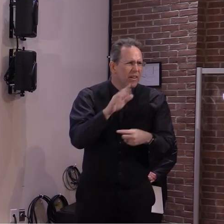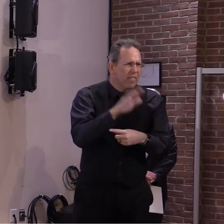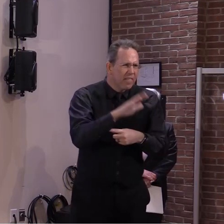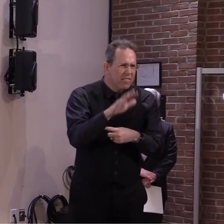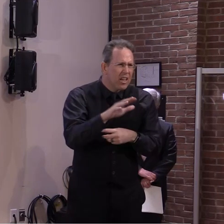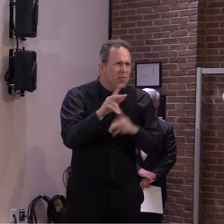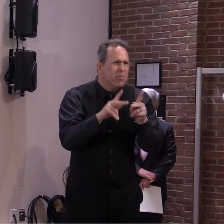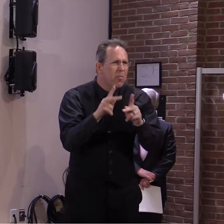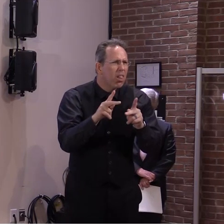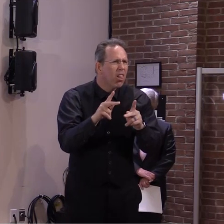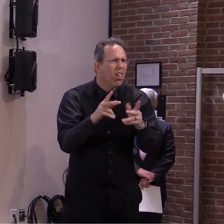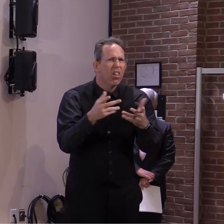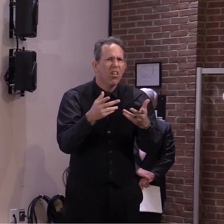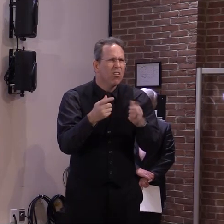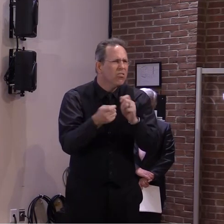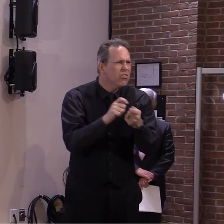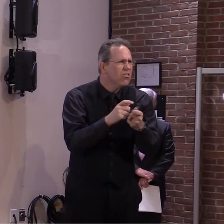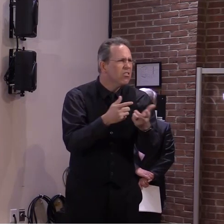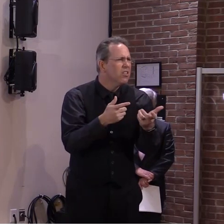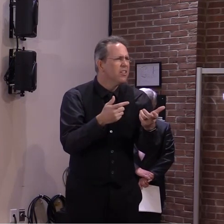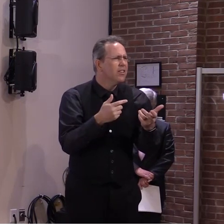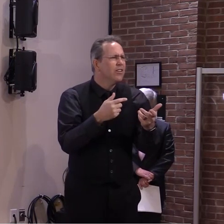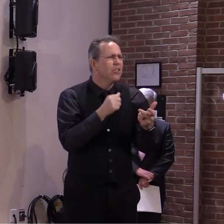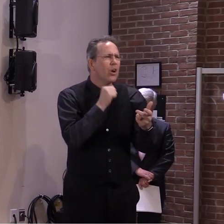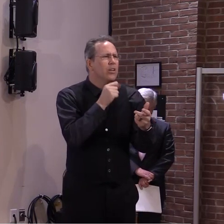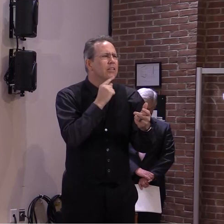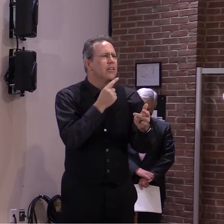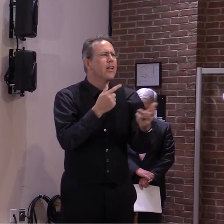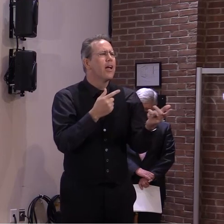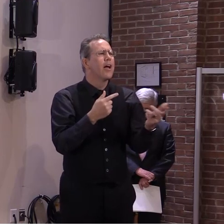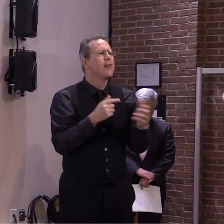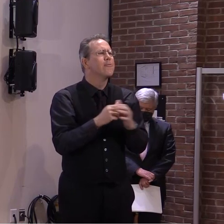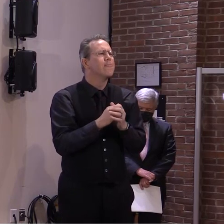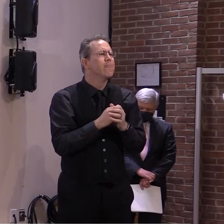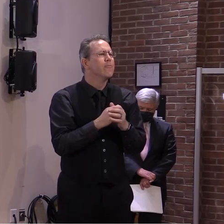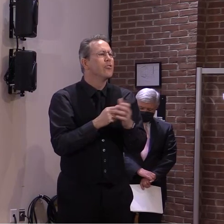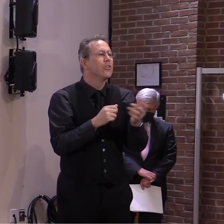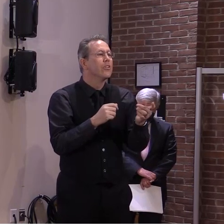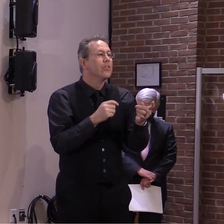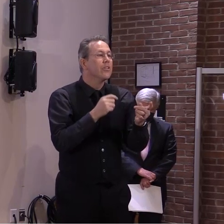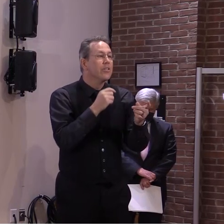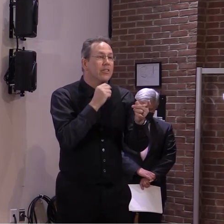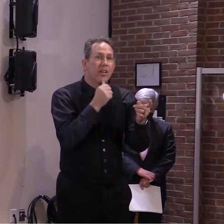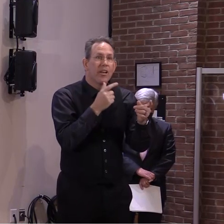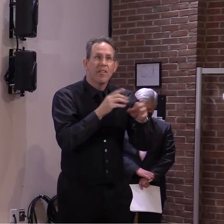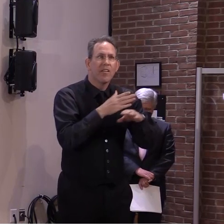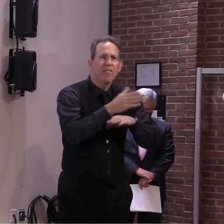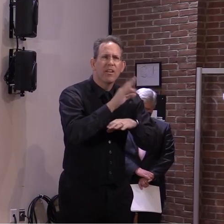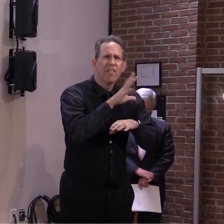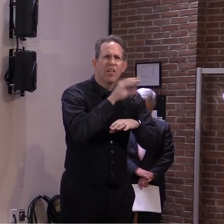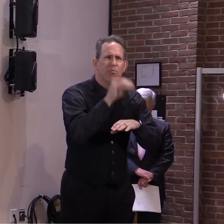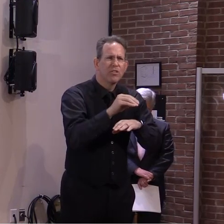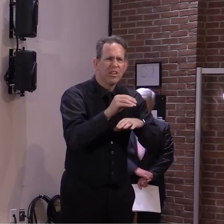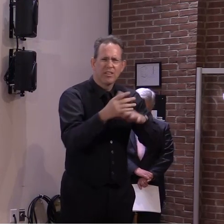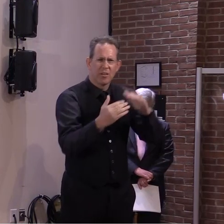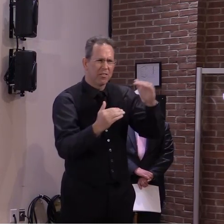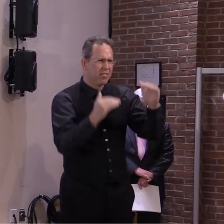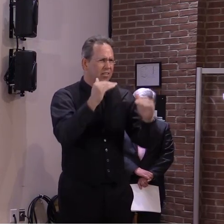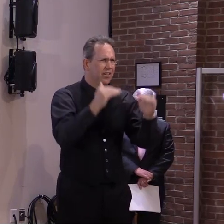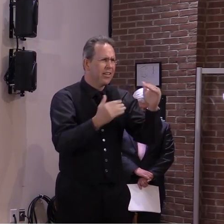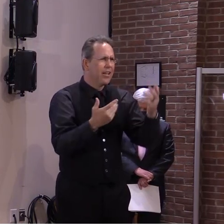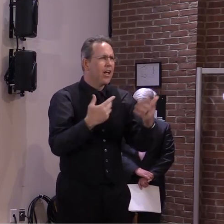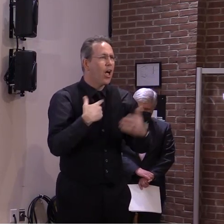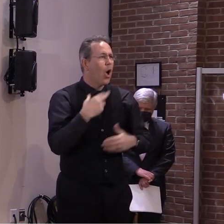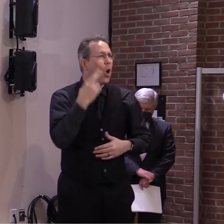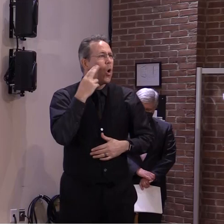the 95%, just listing it as 95% and hoping that people, you know, read all the